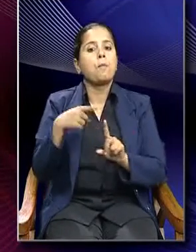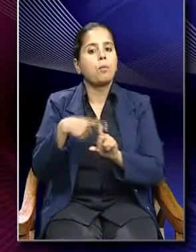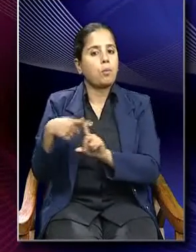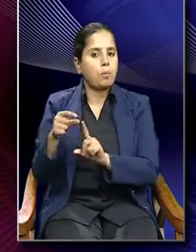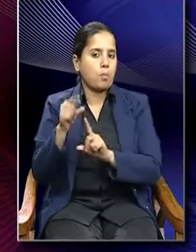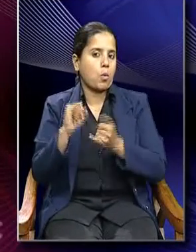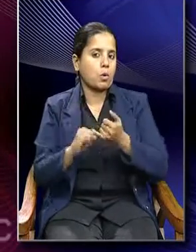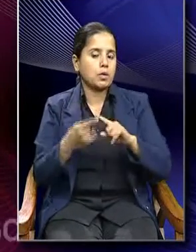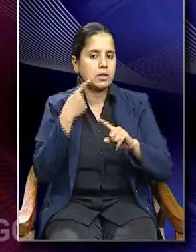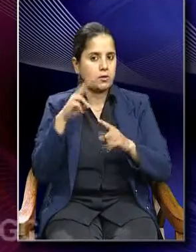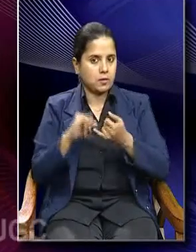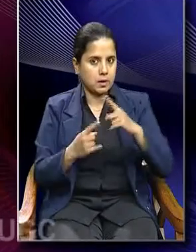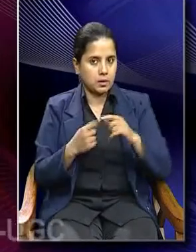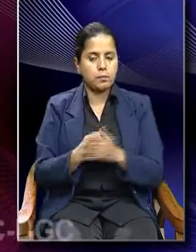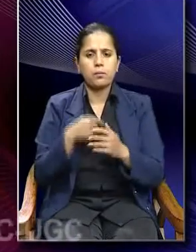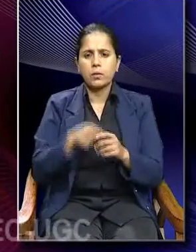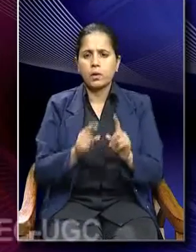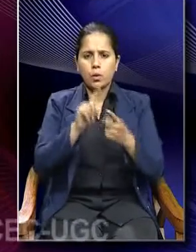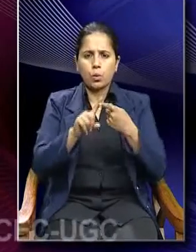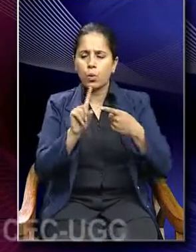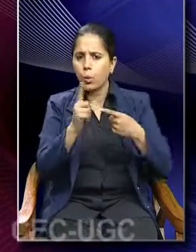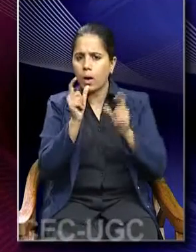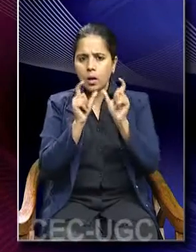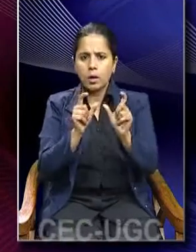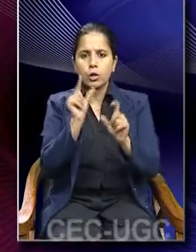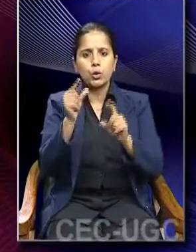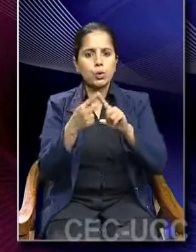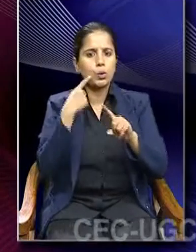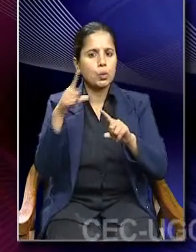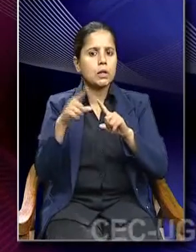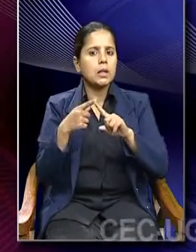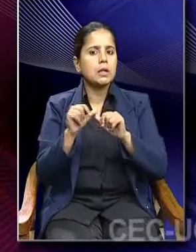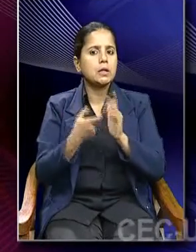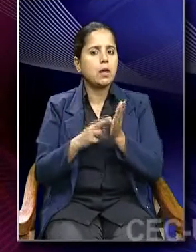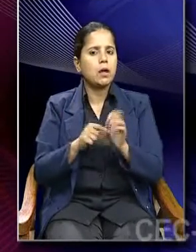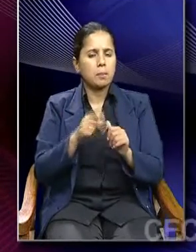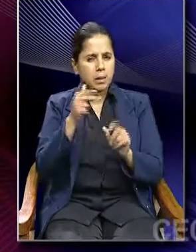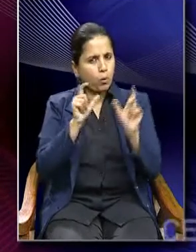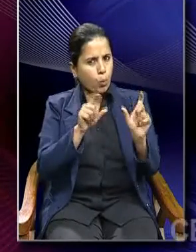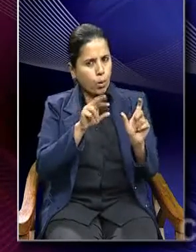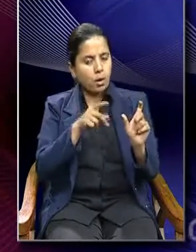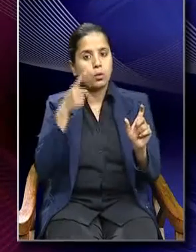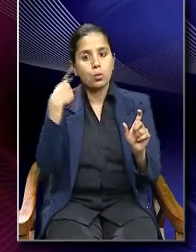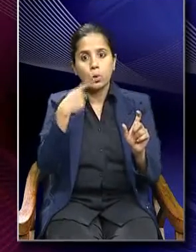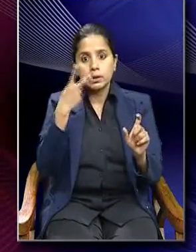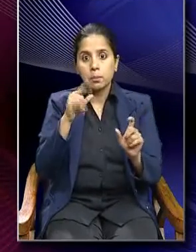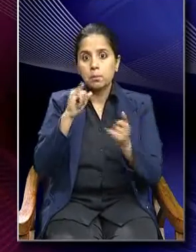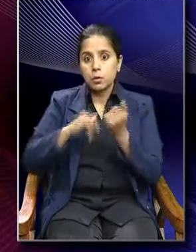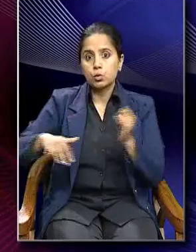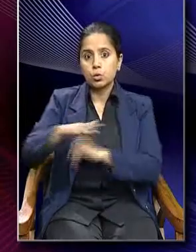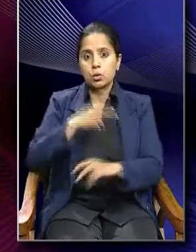the utilitarian, as the term itself suggests, are those who see social action in